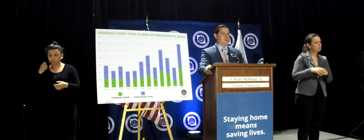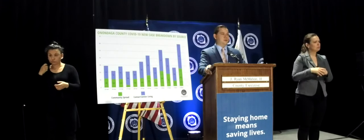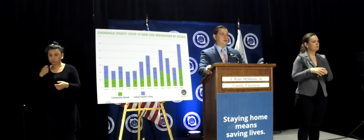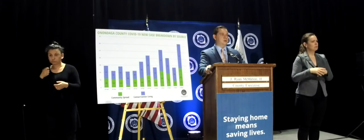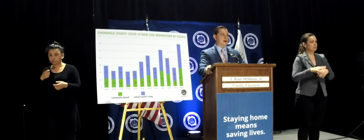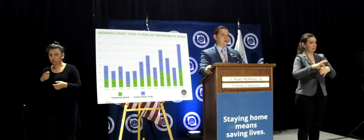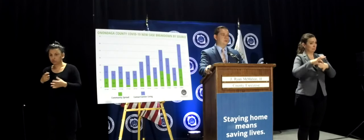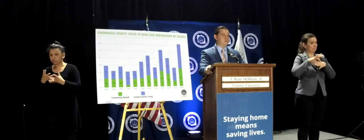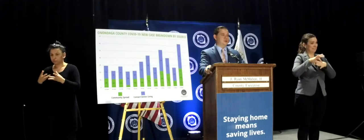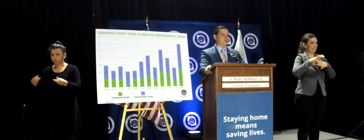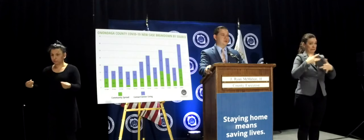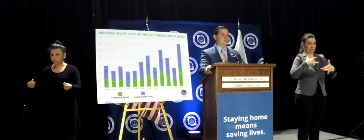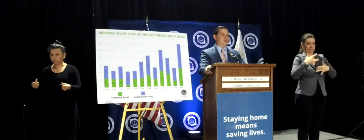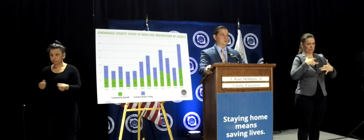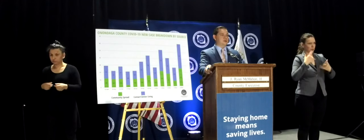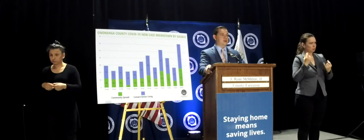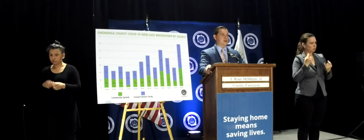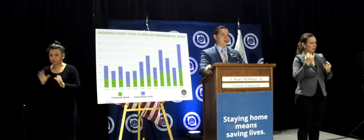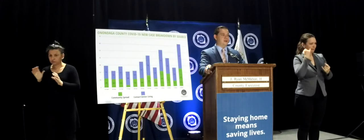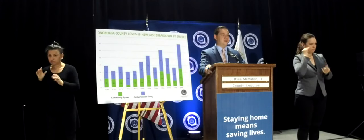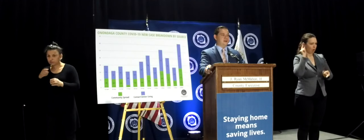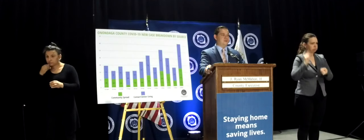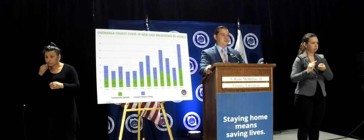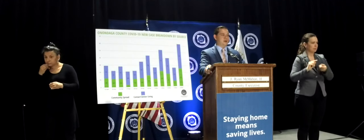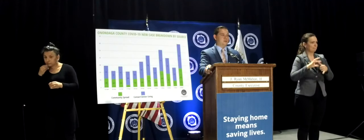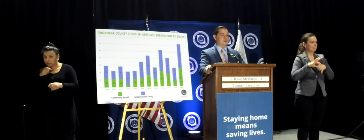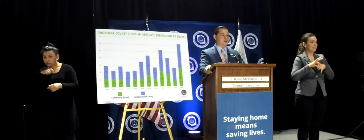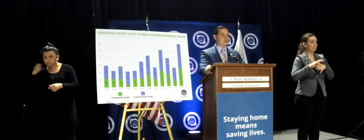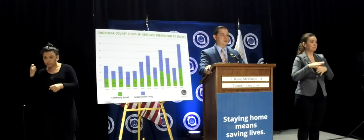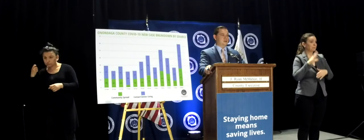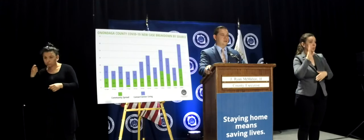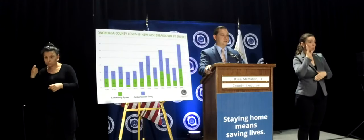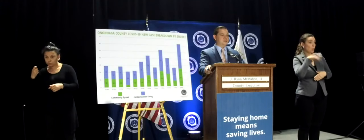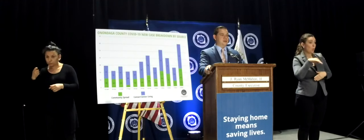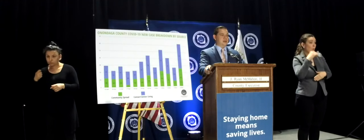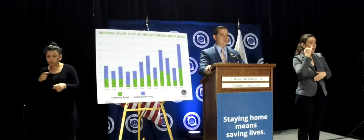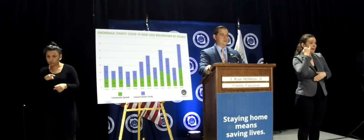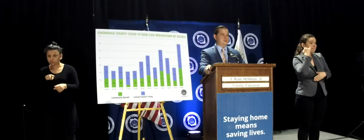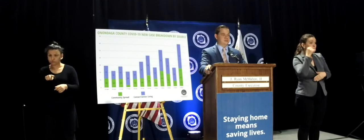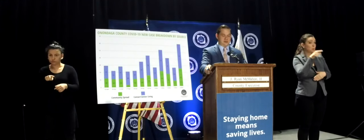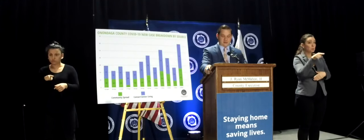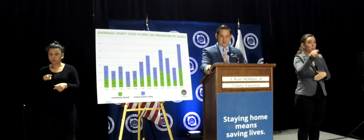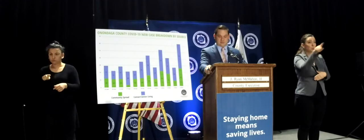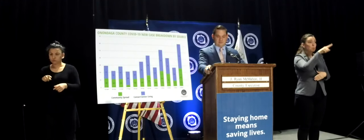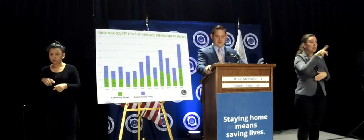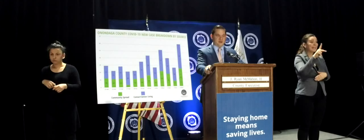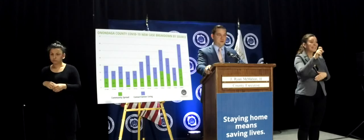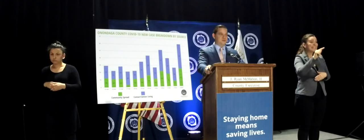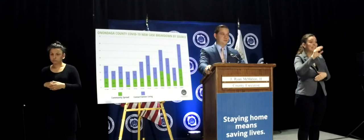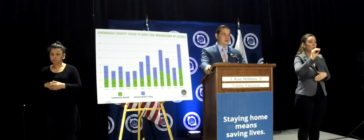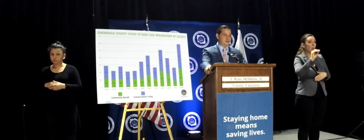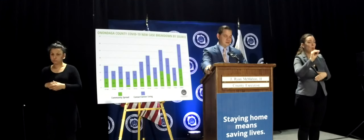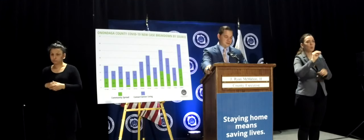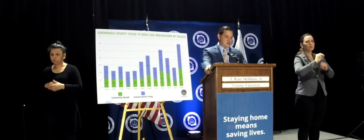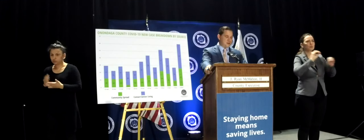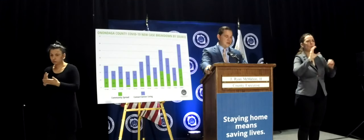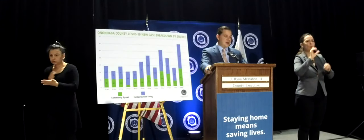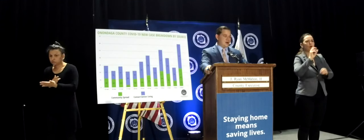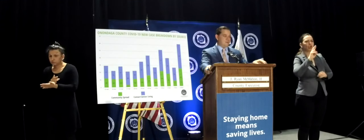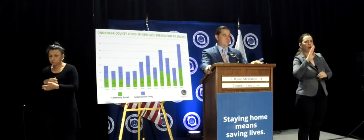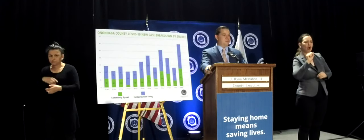if you're on the keto diet. Trish, I think that's what you're getting at here. Have I been able to get my steaks? I'm very nervous about